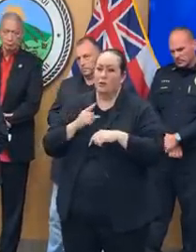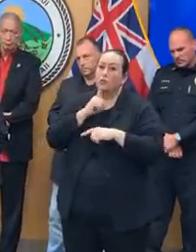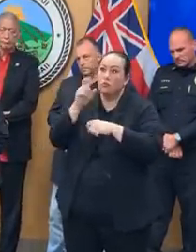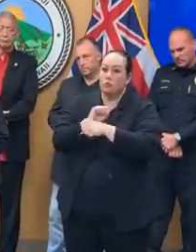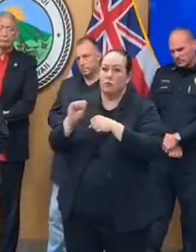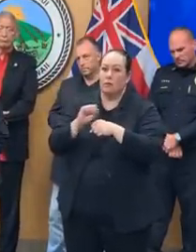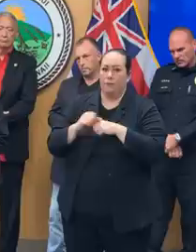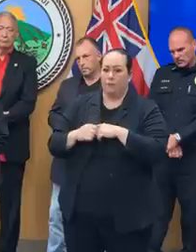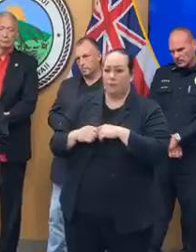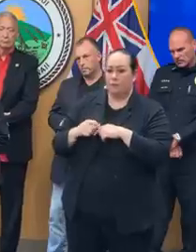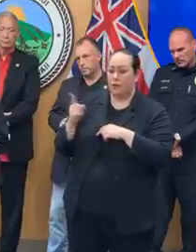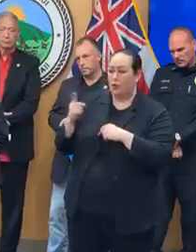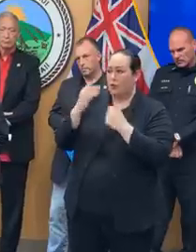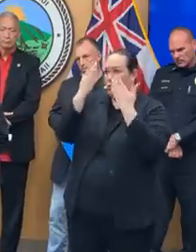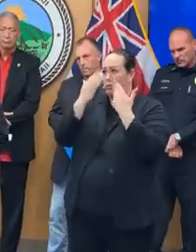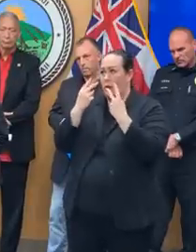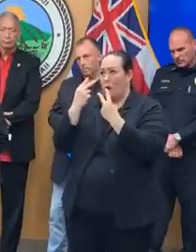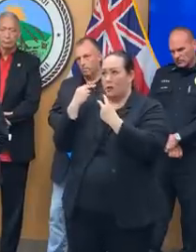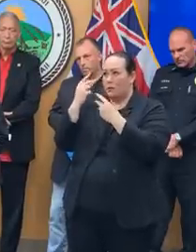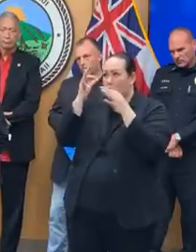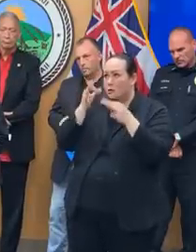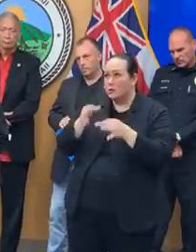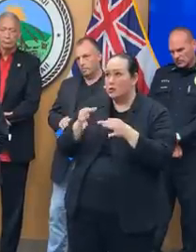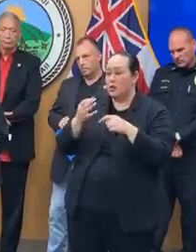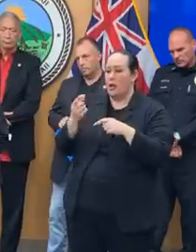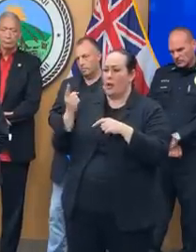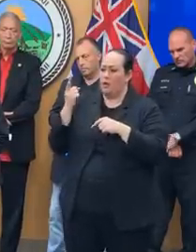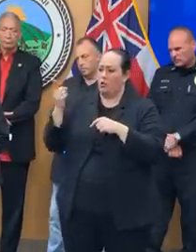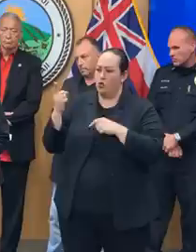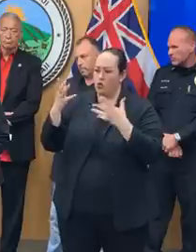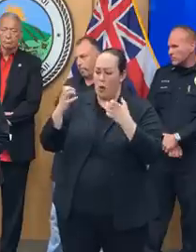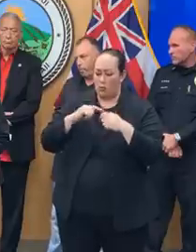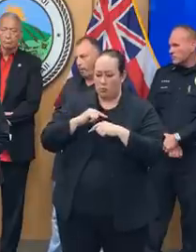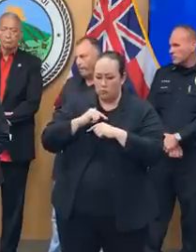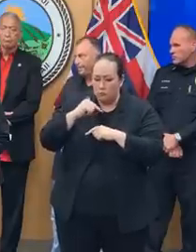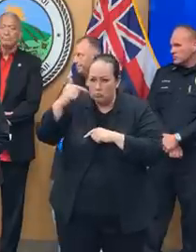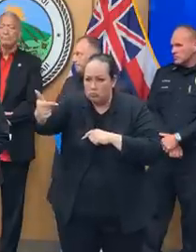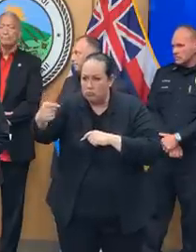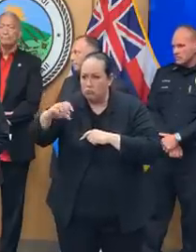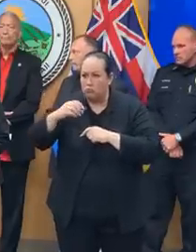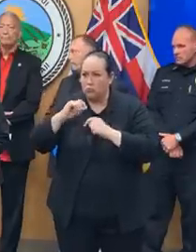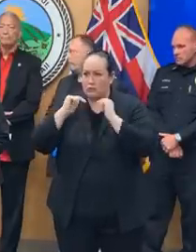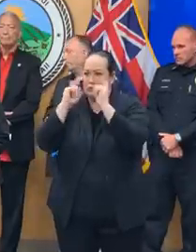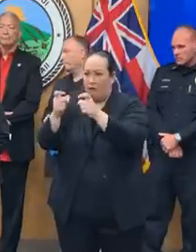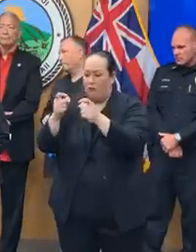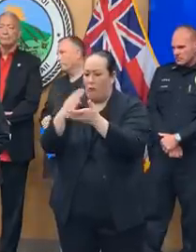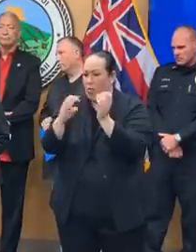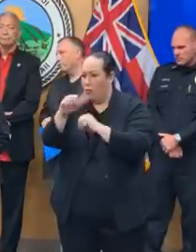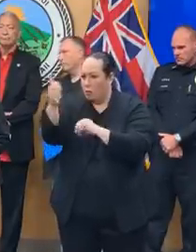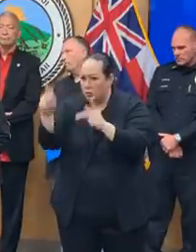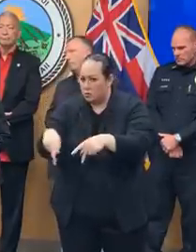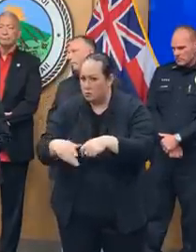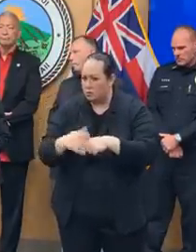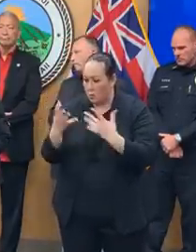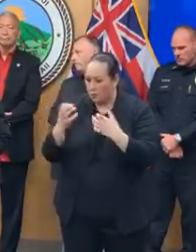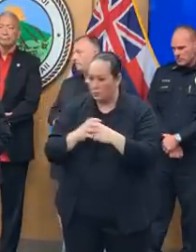over the reins to somebody with more experience? So the question is around sirens as it relates to